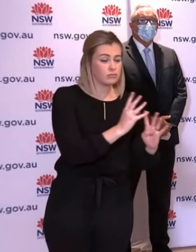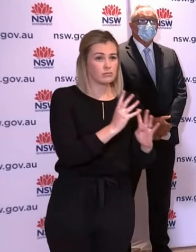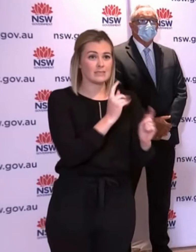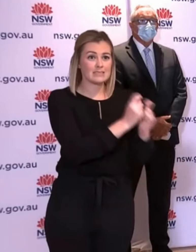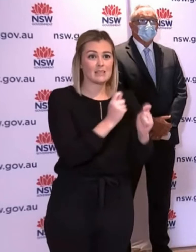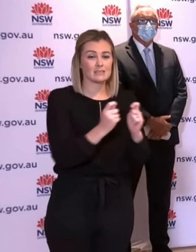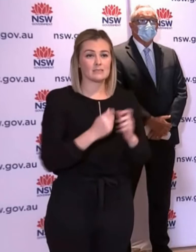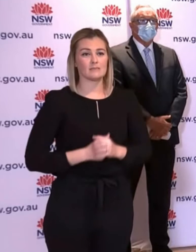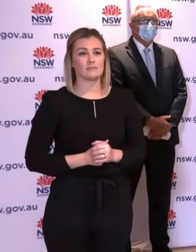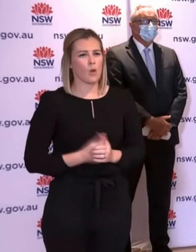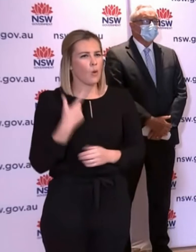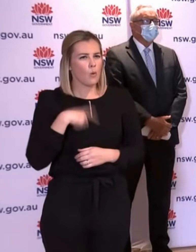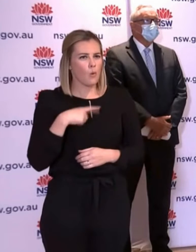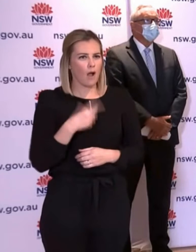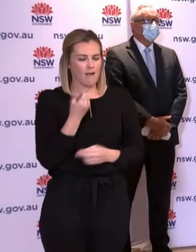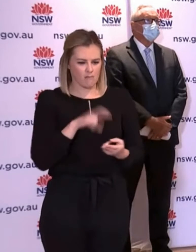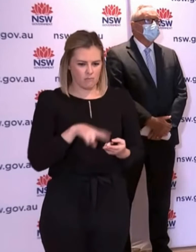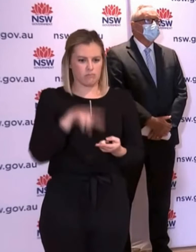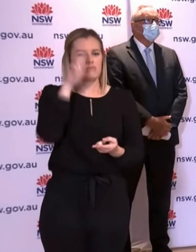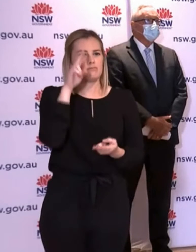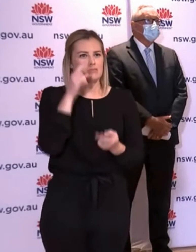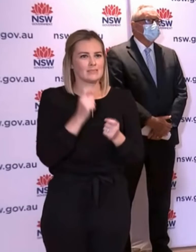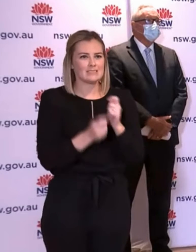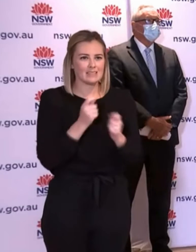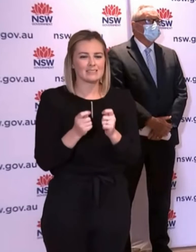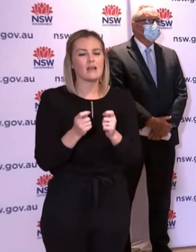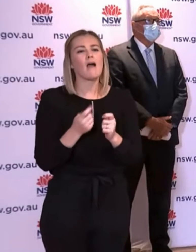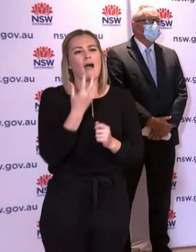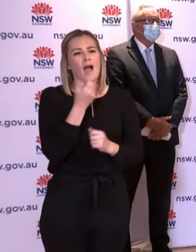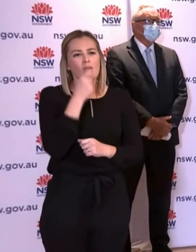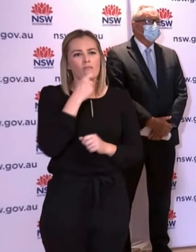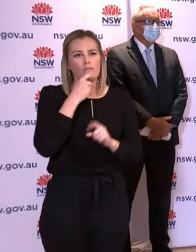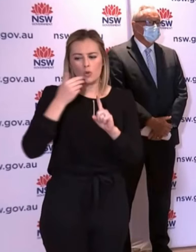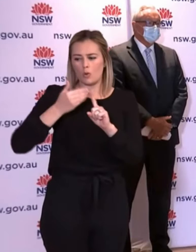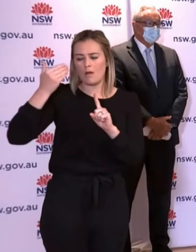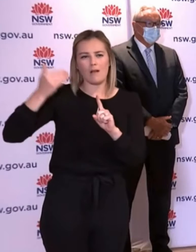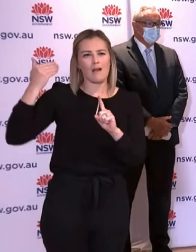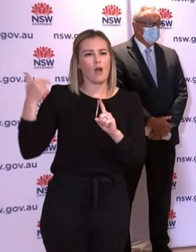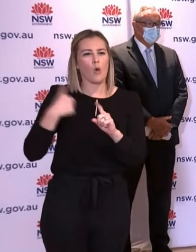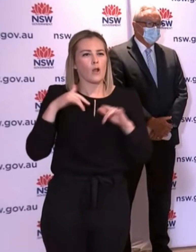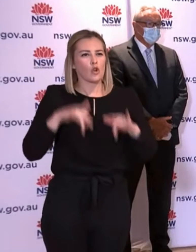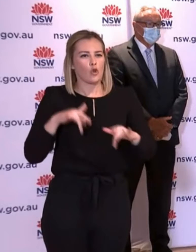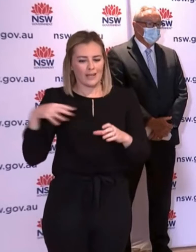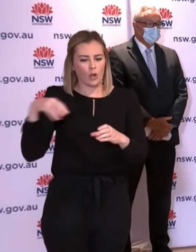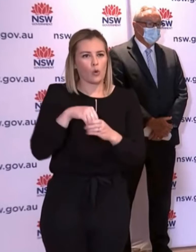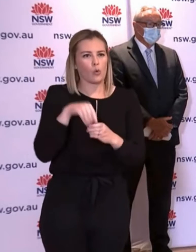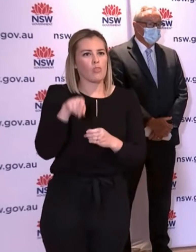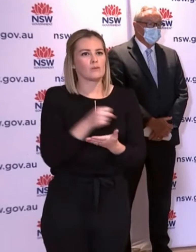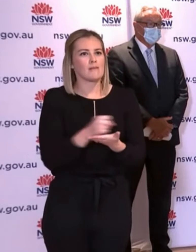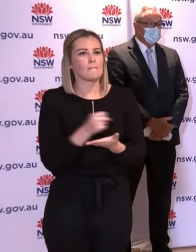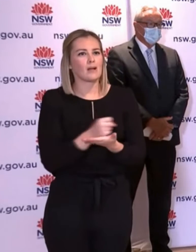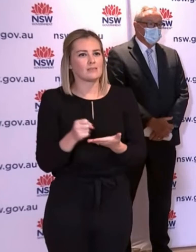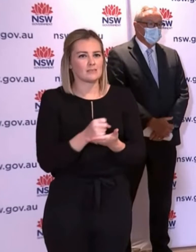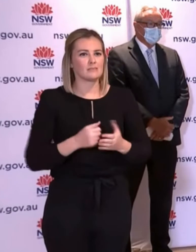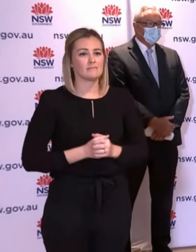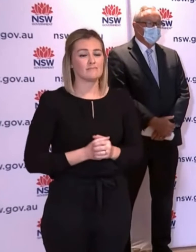number is, as the Minister said, there has been some backlog in recent days due to the very large numbers of people